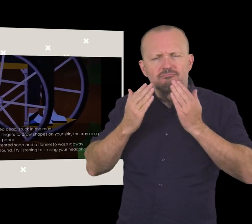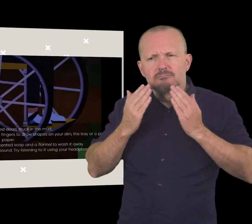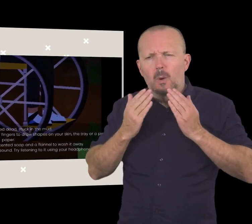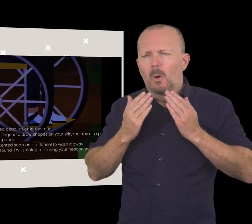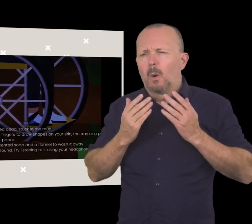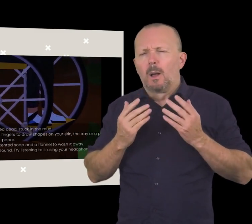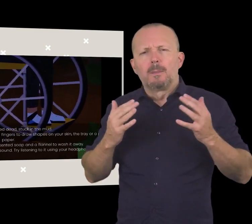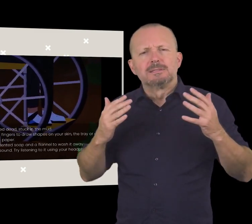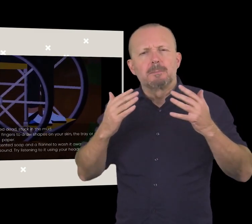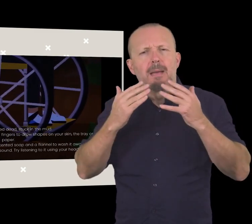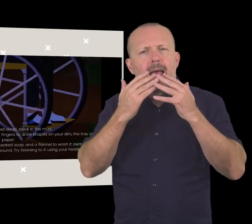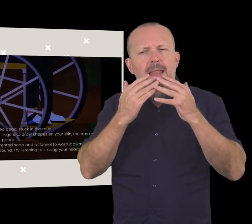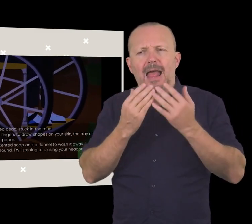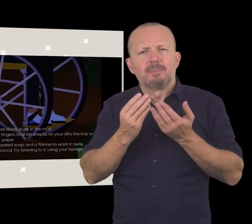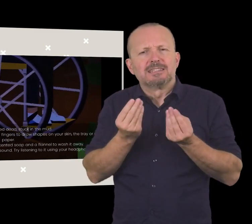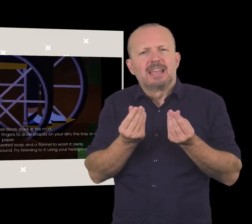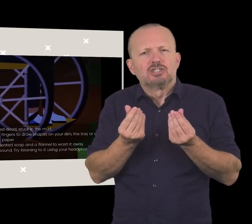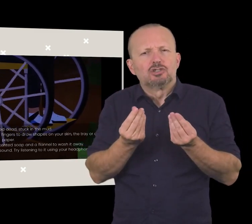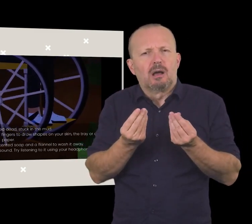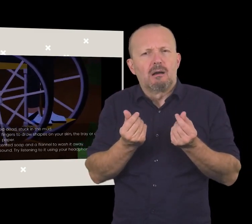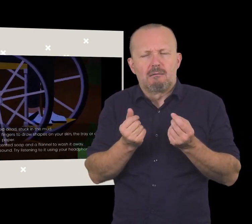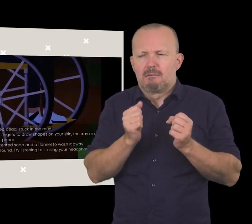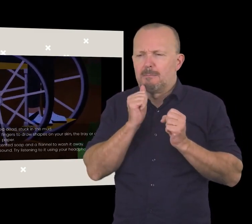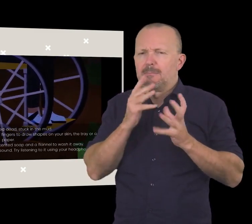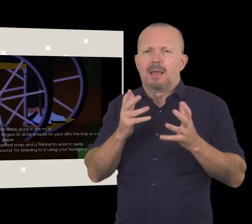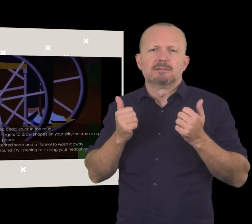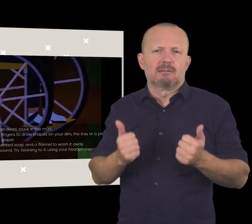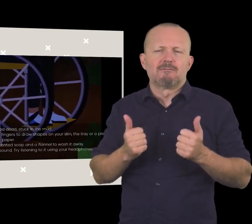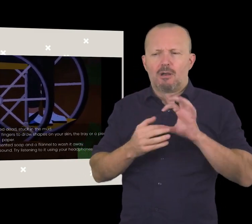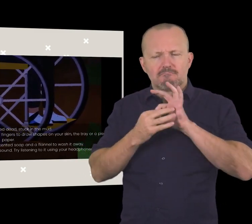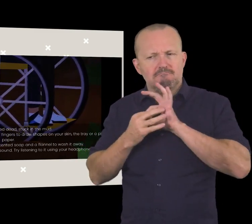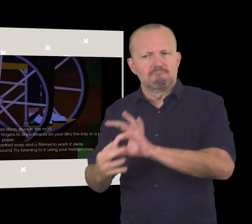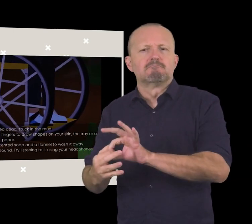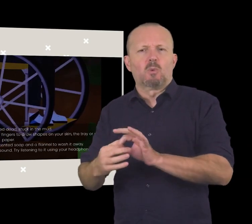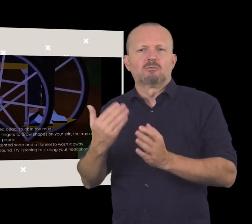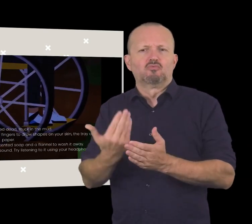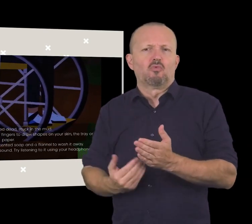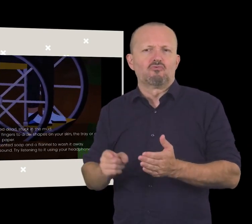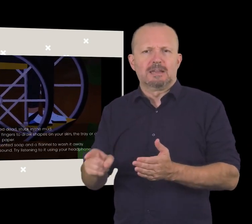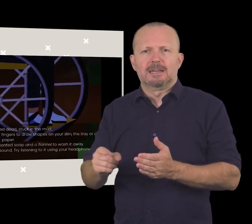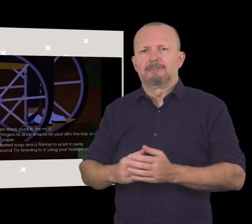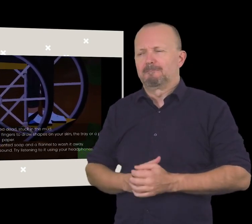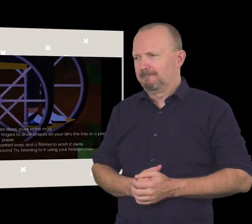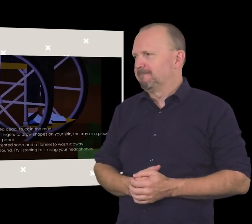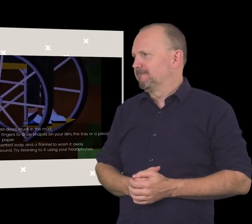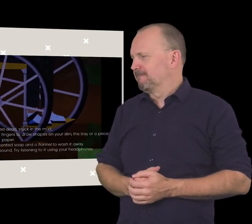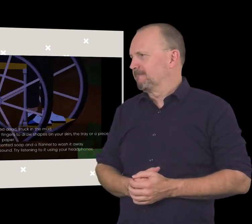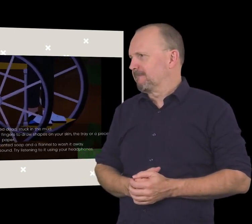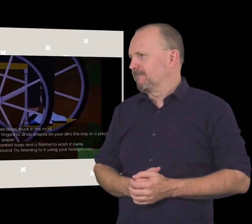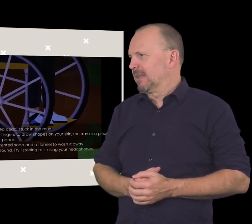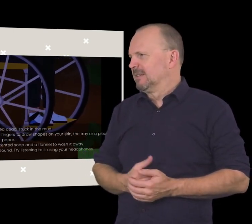smell and texture of mud that is totally and utterly awesome.